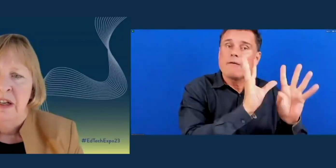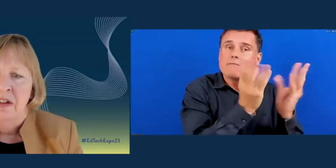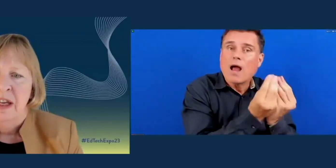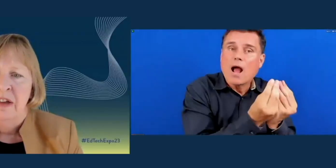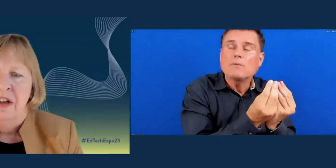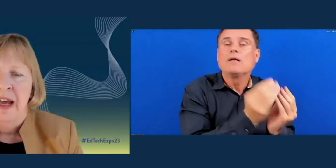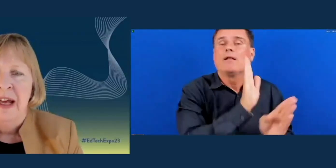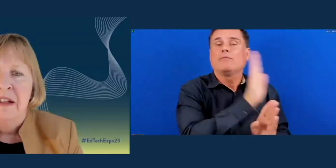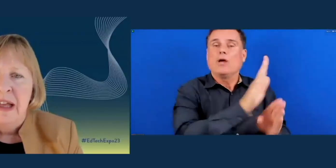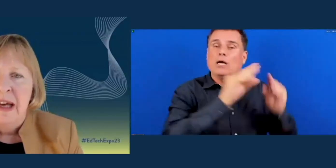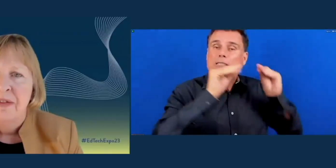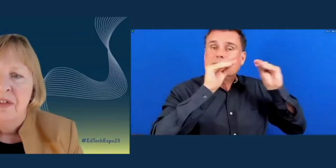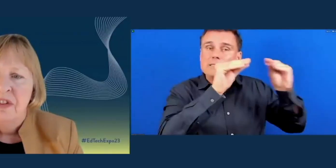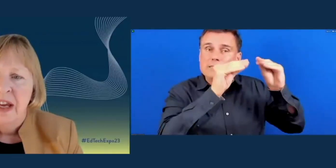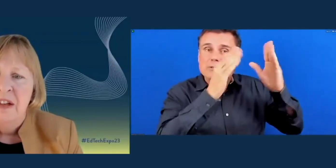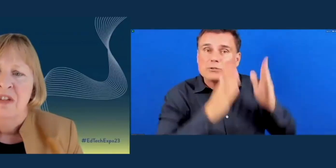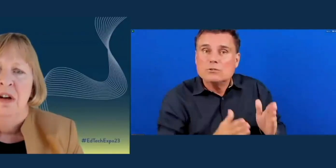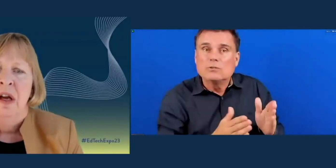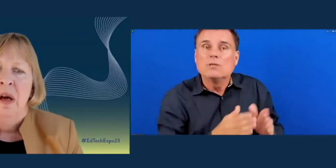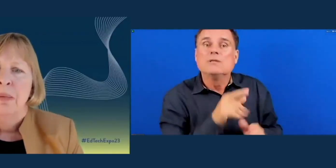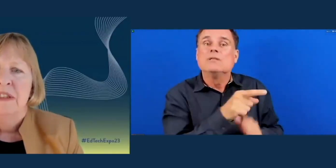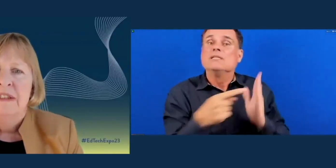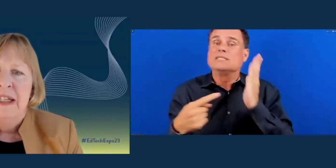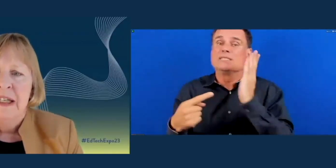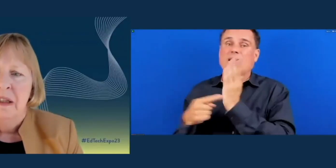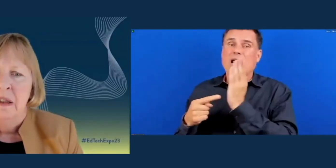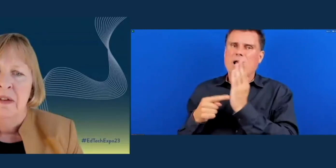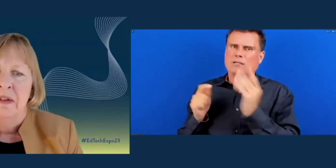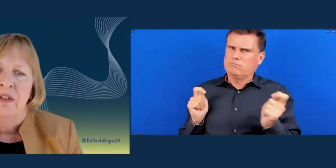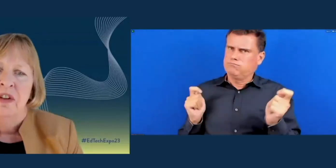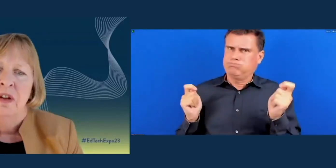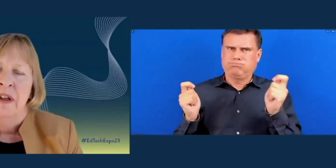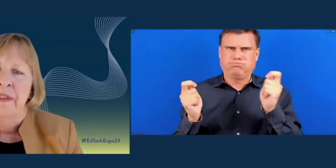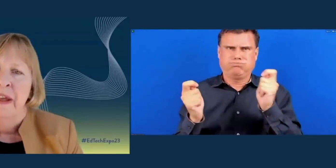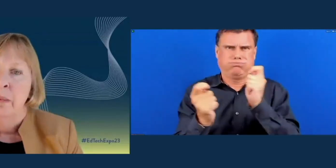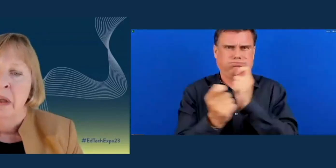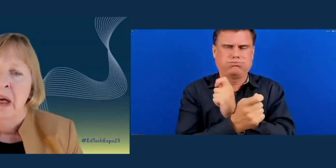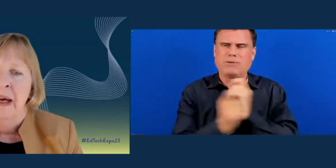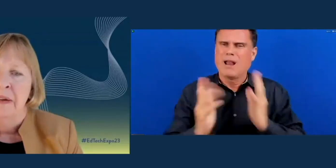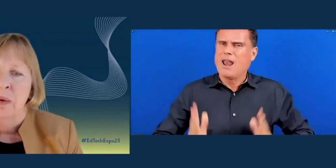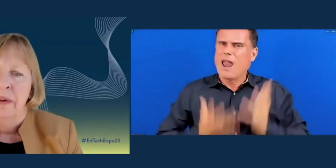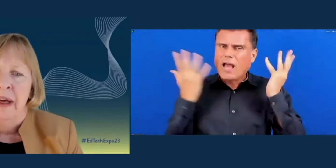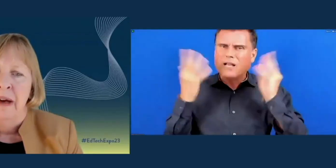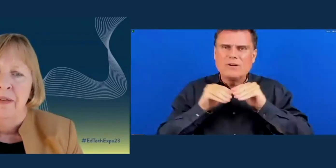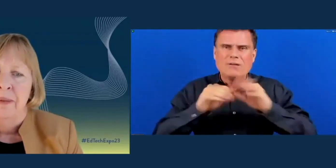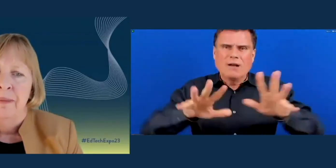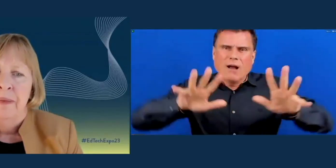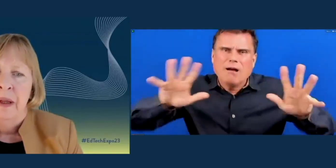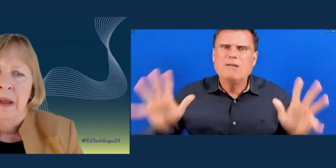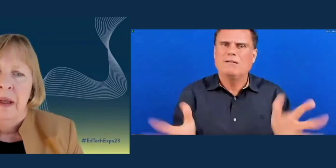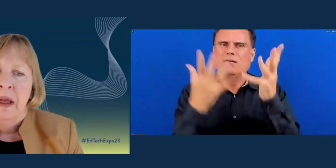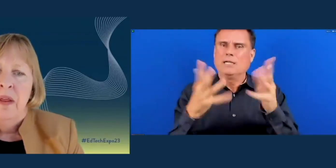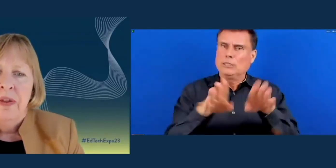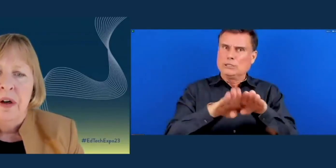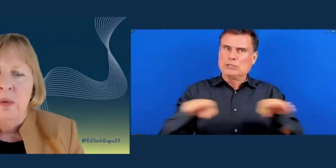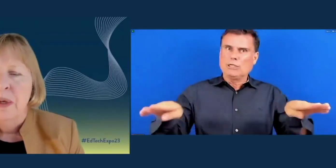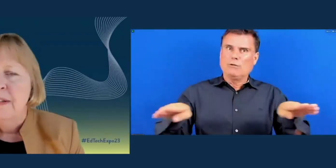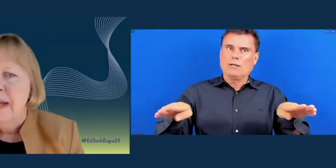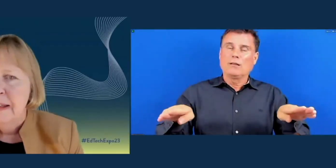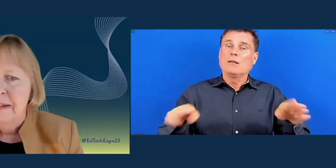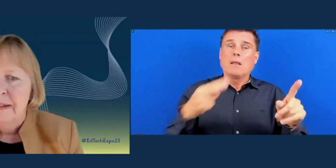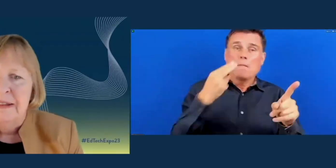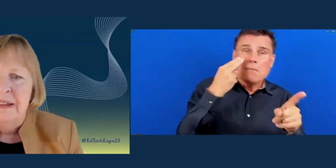in education and a life changer, particularly for children that are blind or deaf. Third,